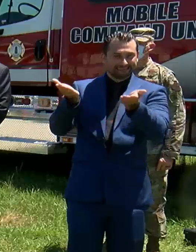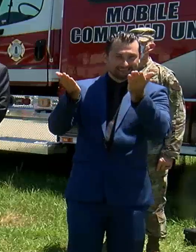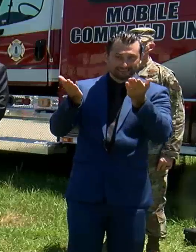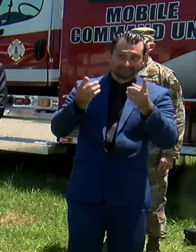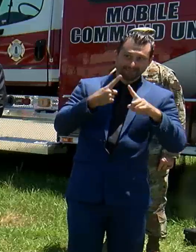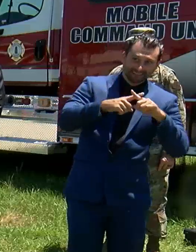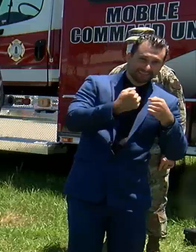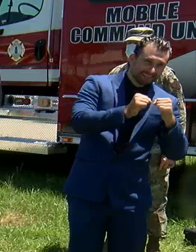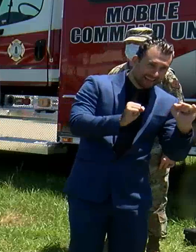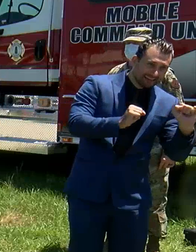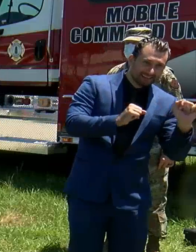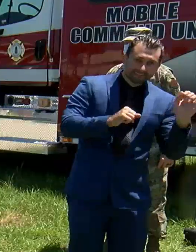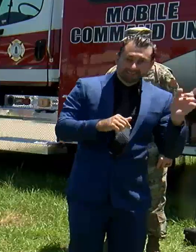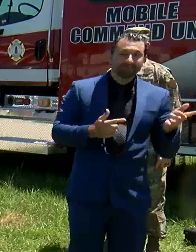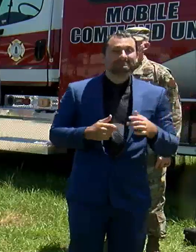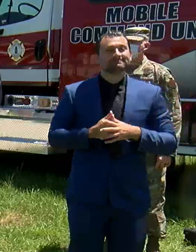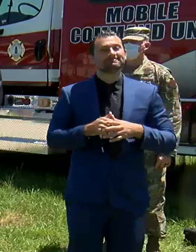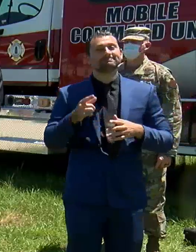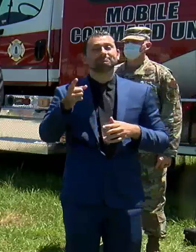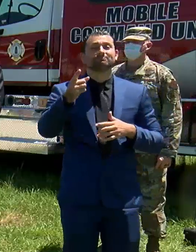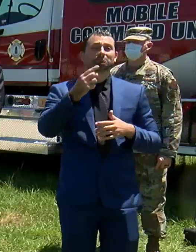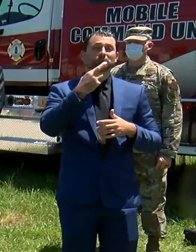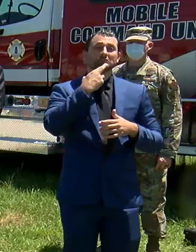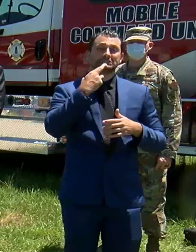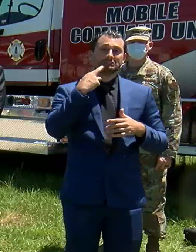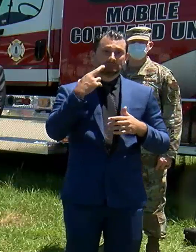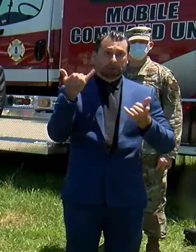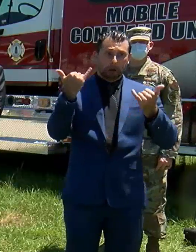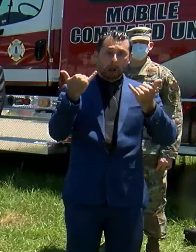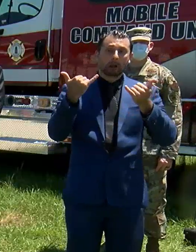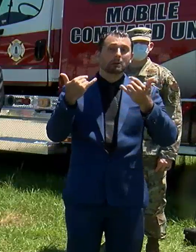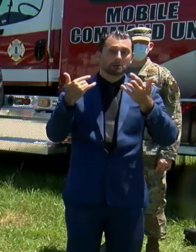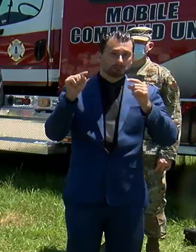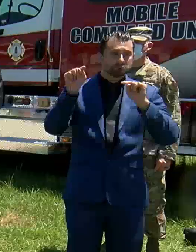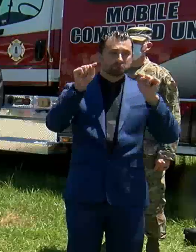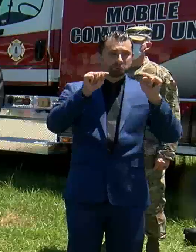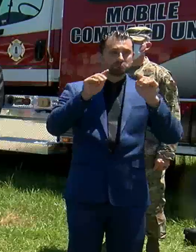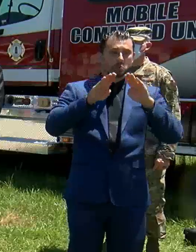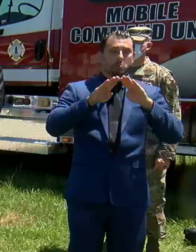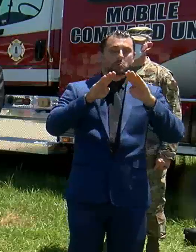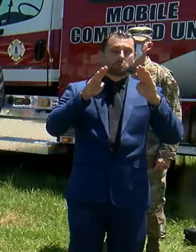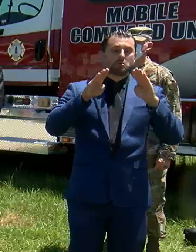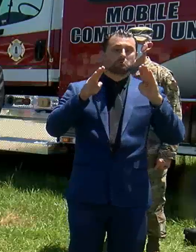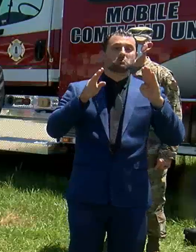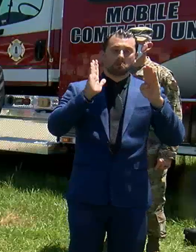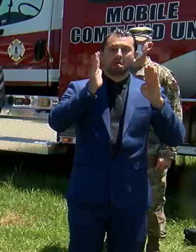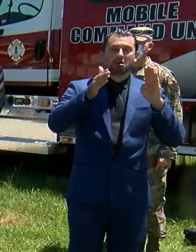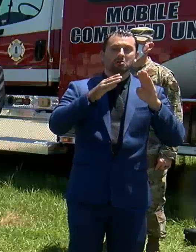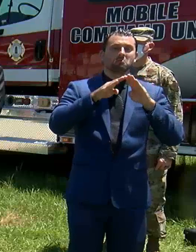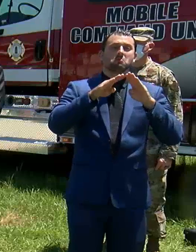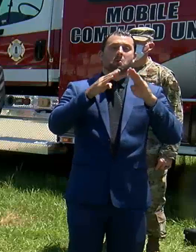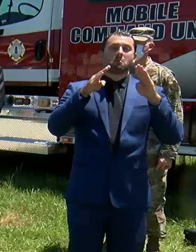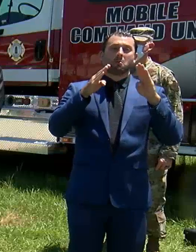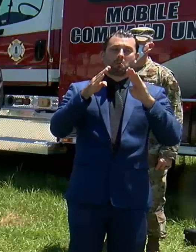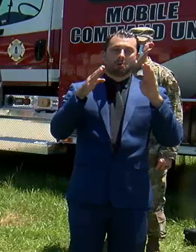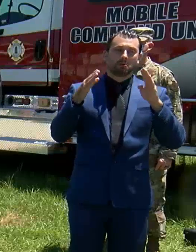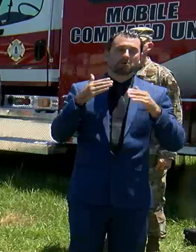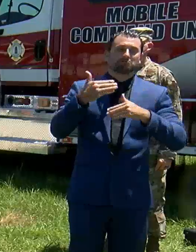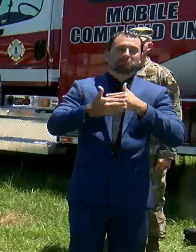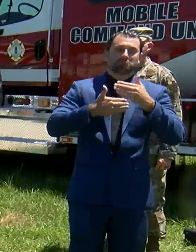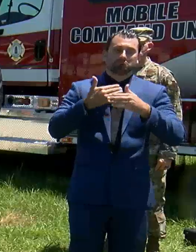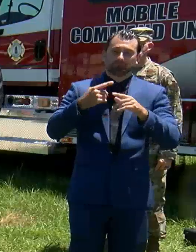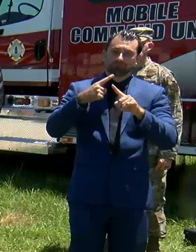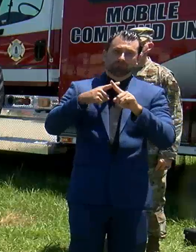think what we did with the restaurants is a start. Obviously, we're going to have to do more. Heck, if we continue to have 2.6% positive